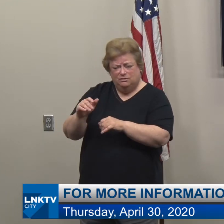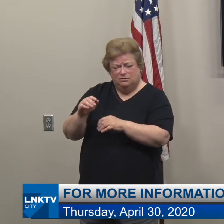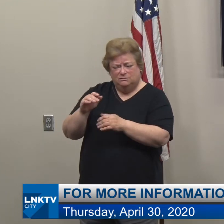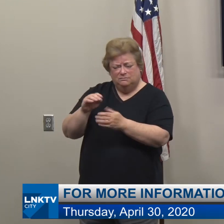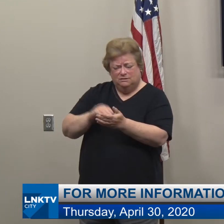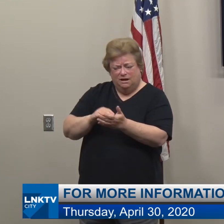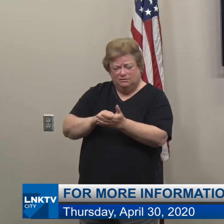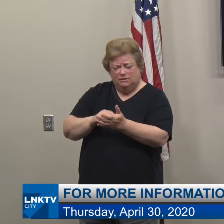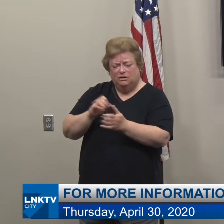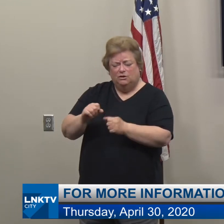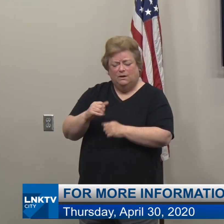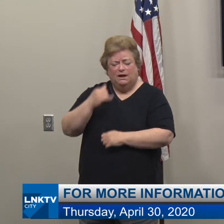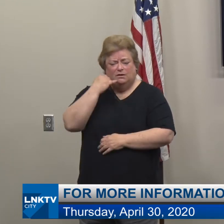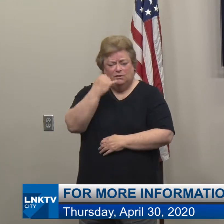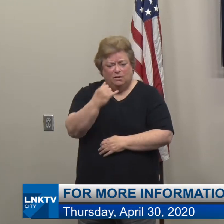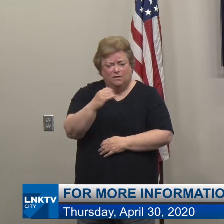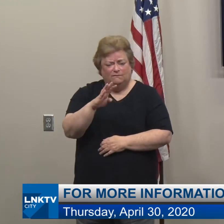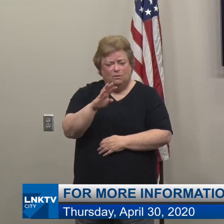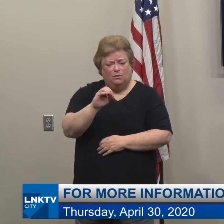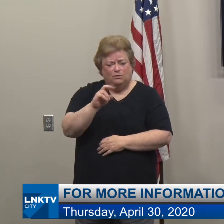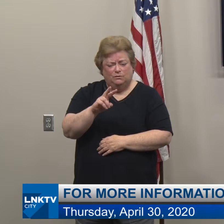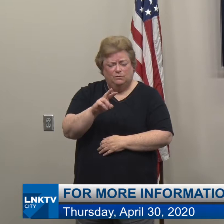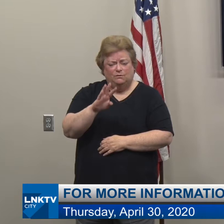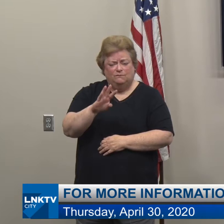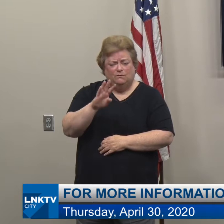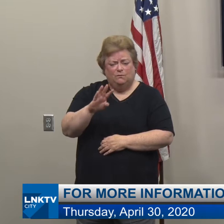and that phone number is